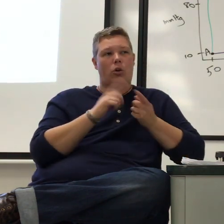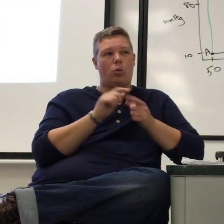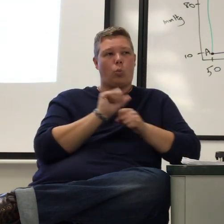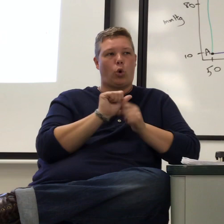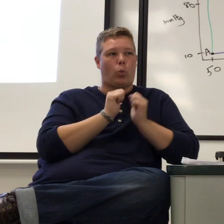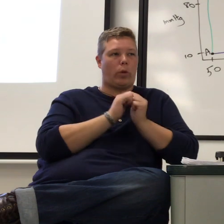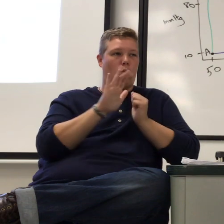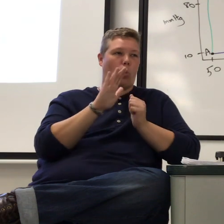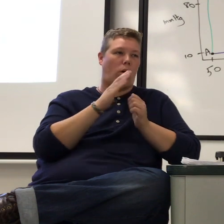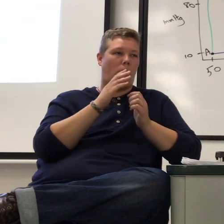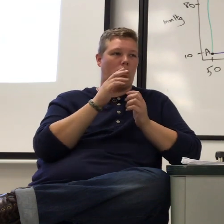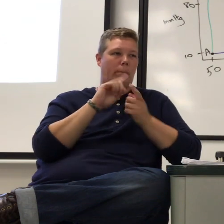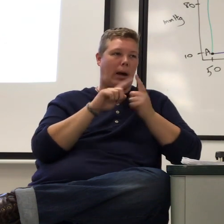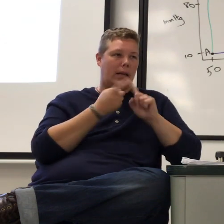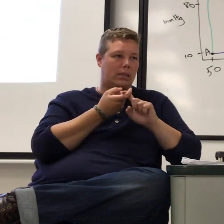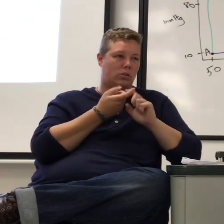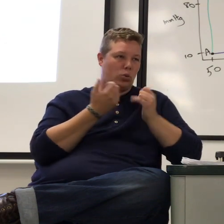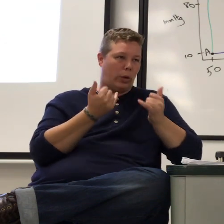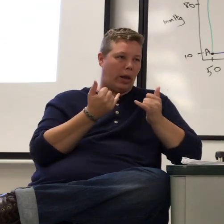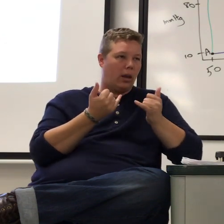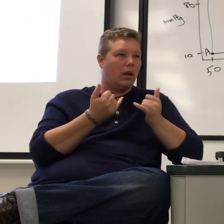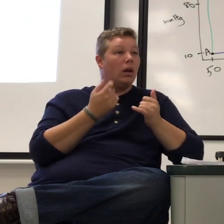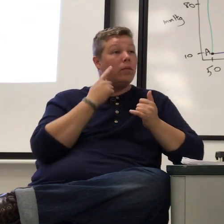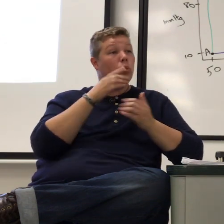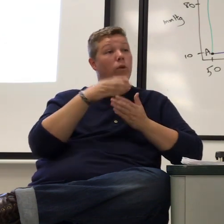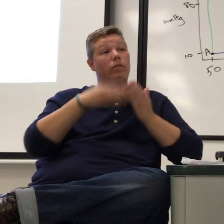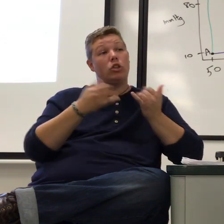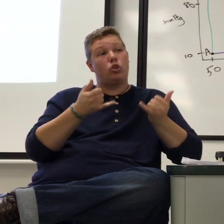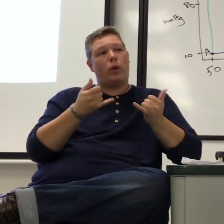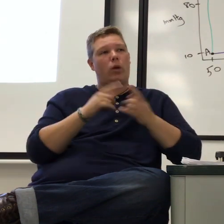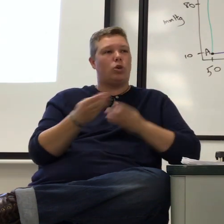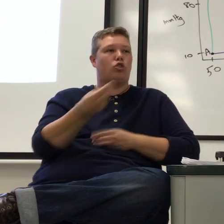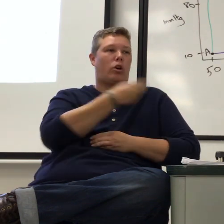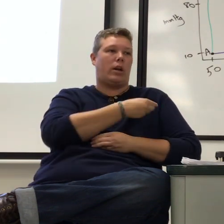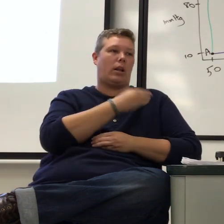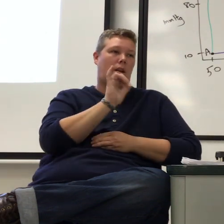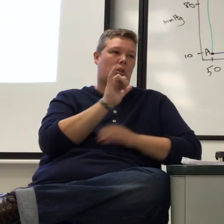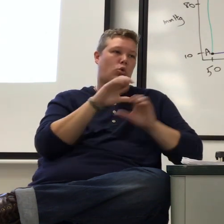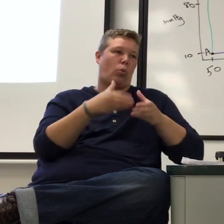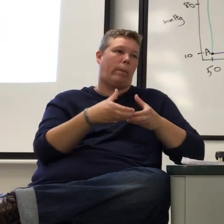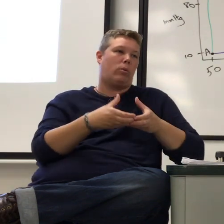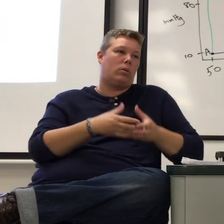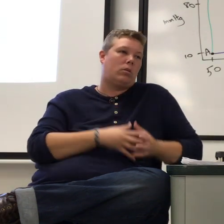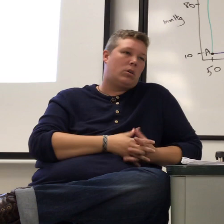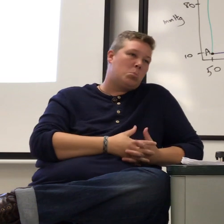buddies today. If you were to finish it today, you could turn it in as a group. Okay.